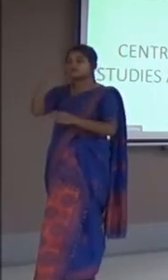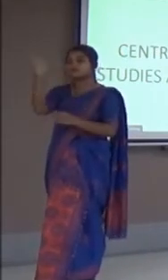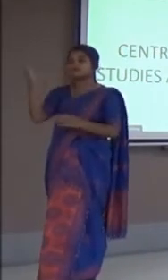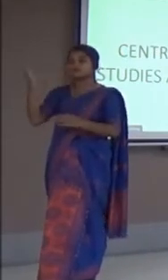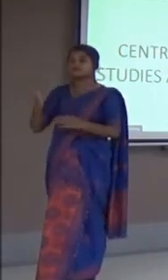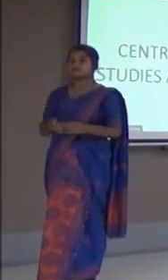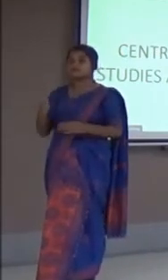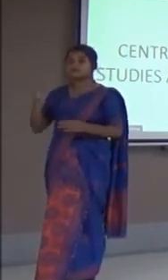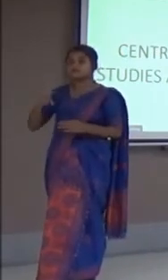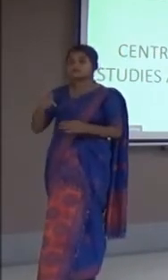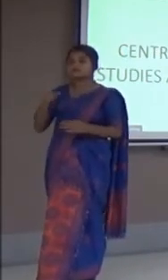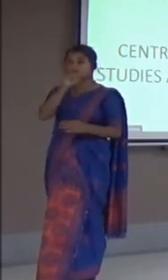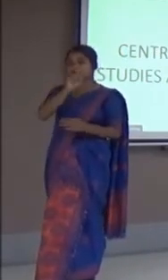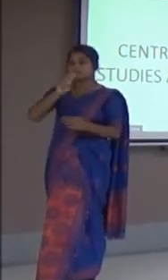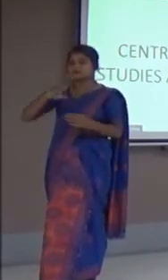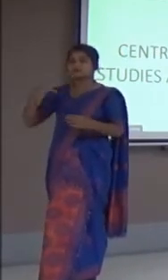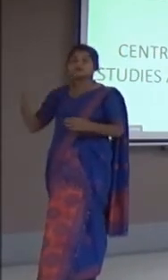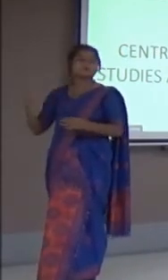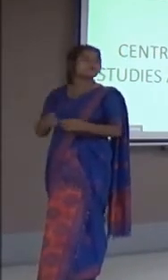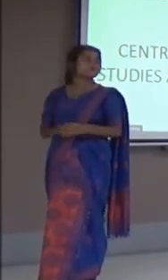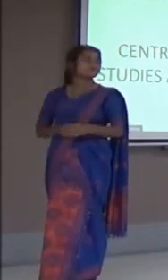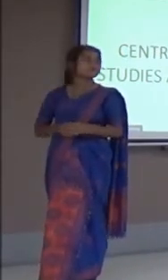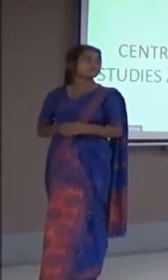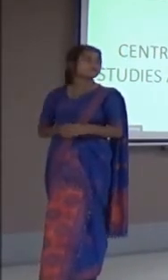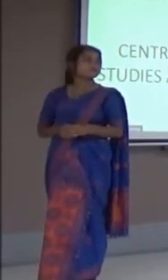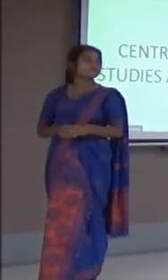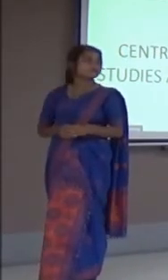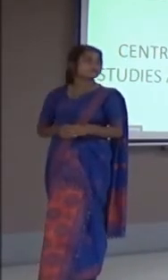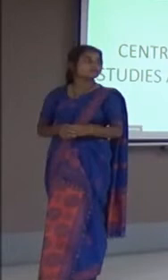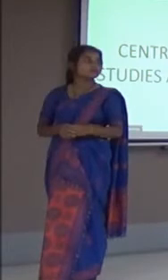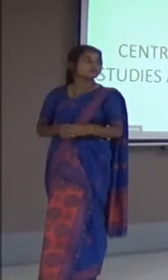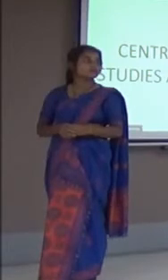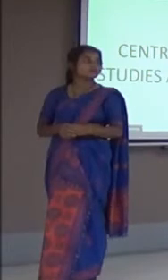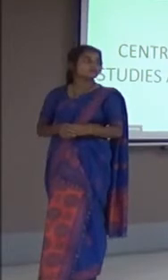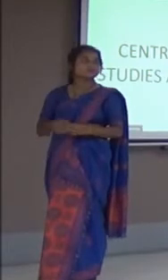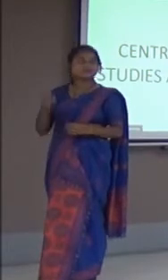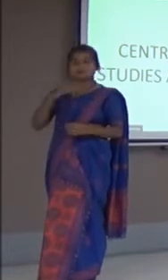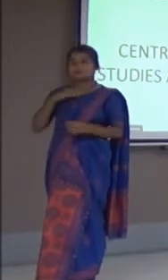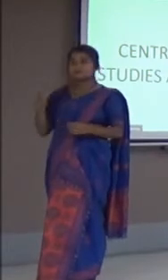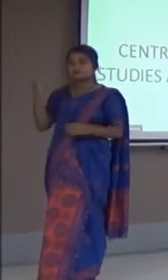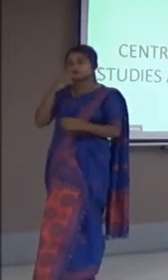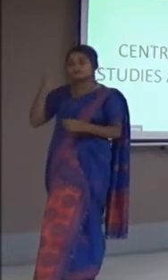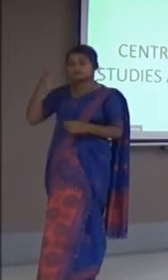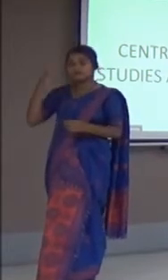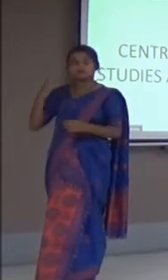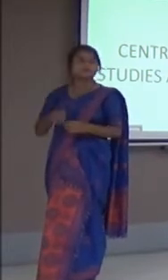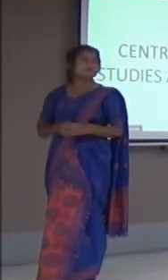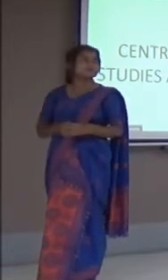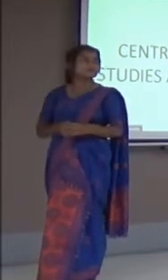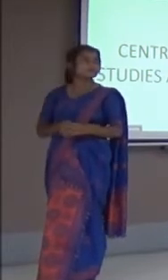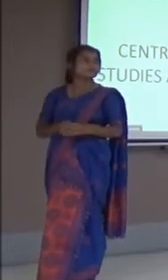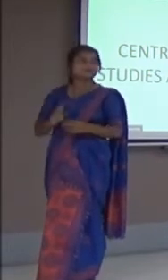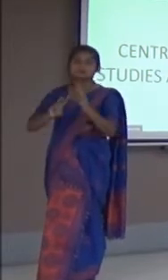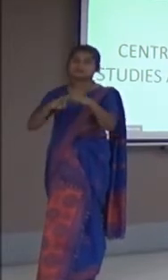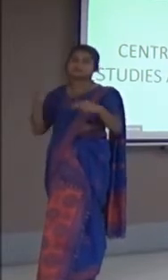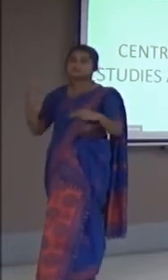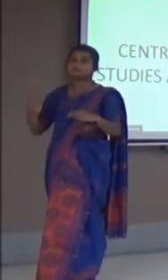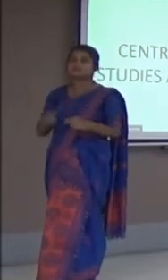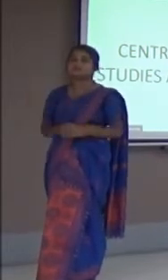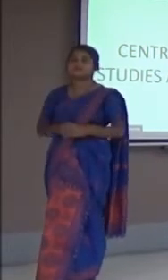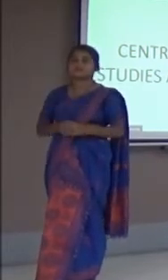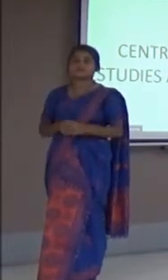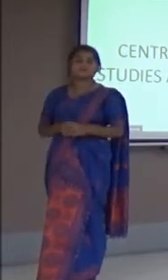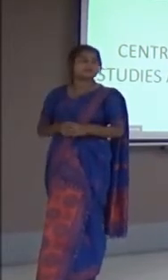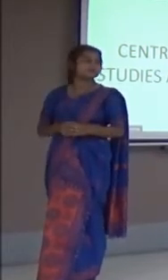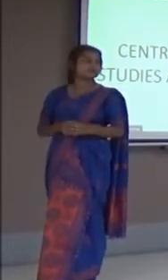want to be on the center stage on our own as a mighty people with our own mighty rights.